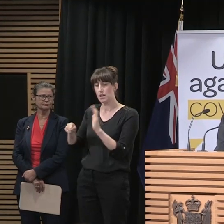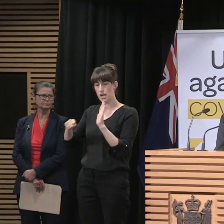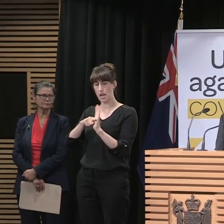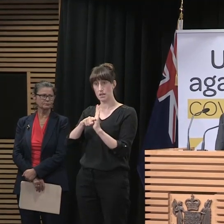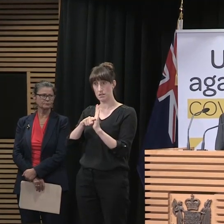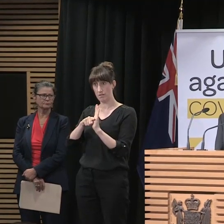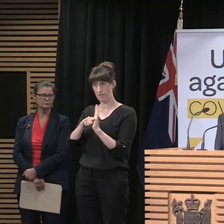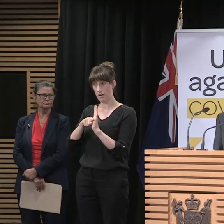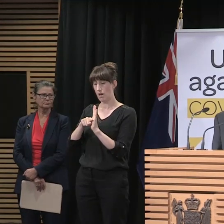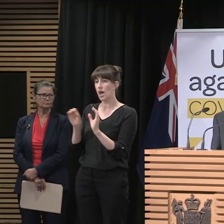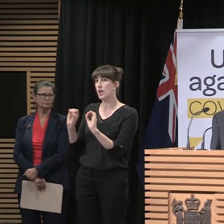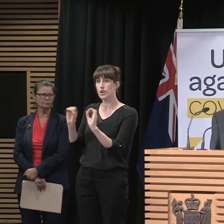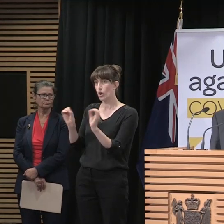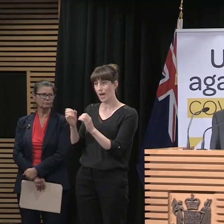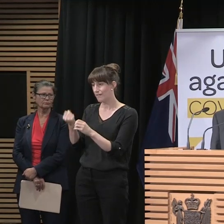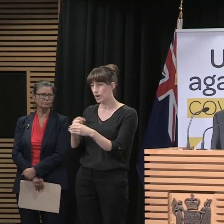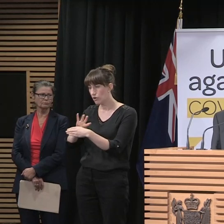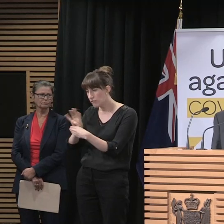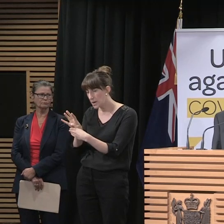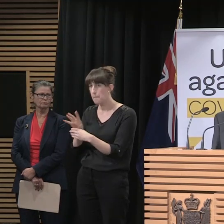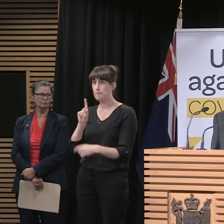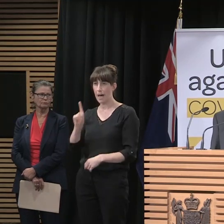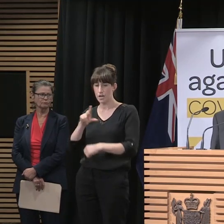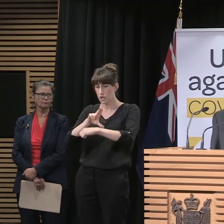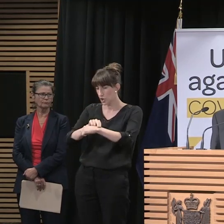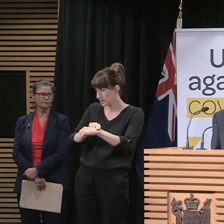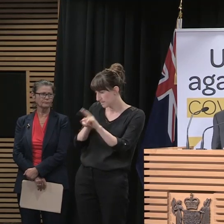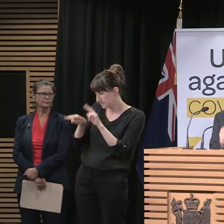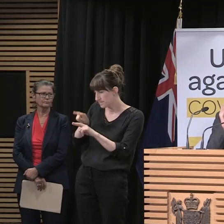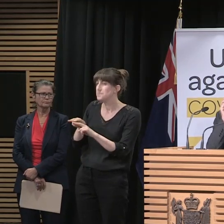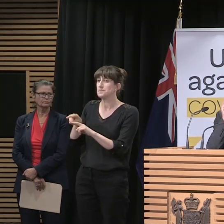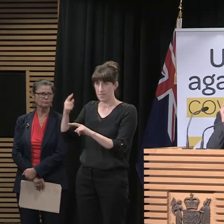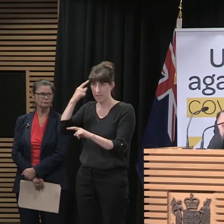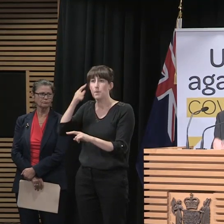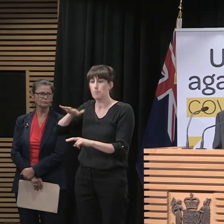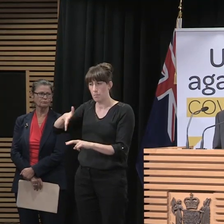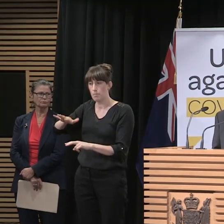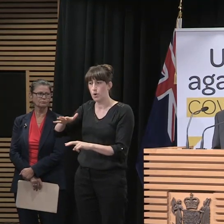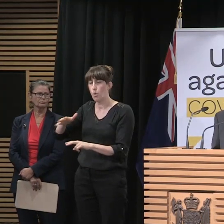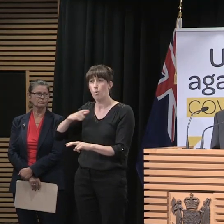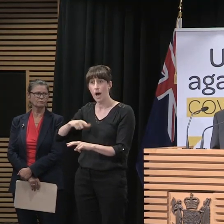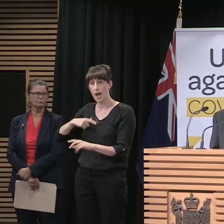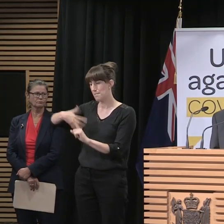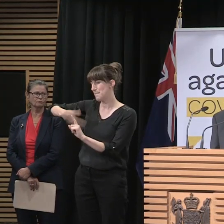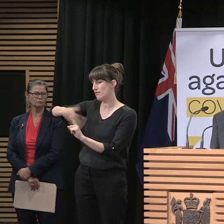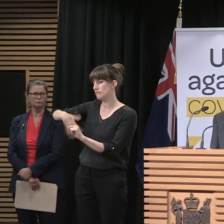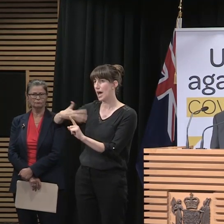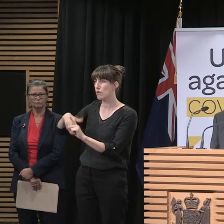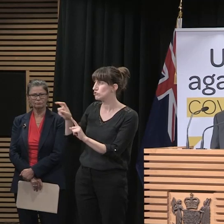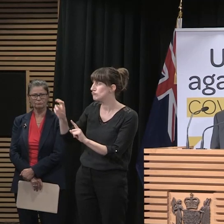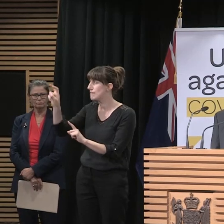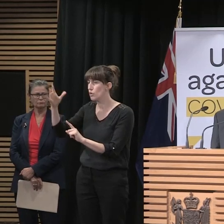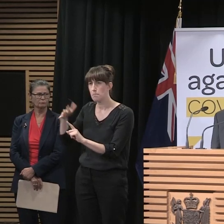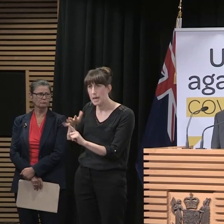the clinician looking after the person has diagnosed them as a probable case due to their exposure history and their clinical